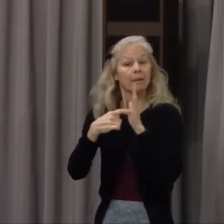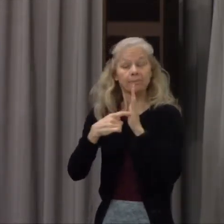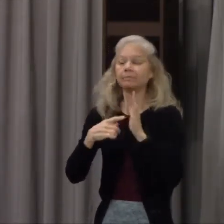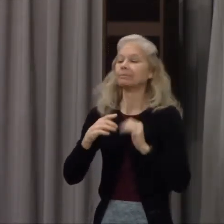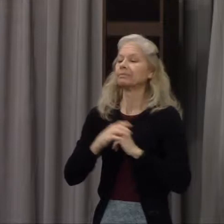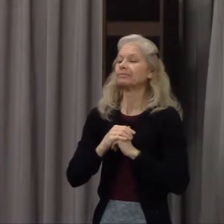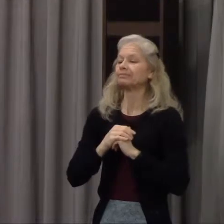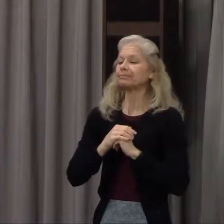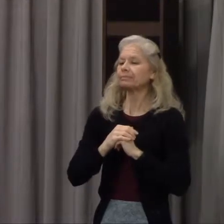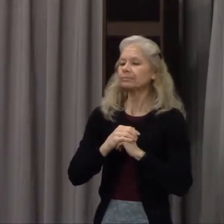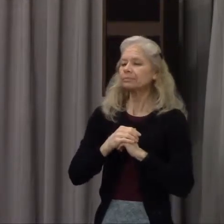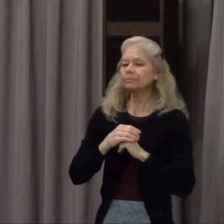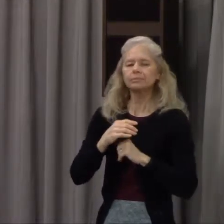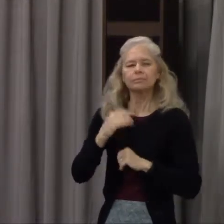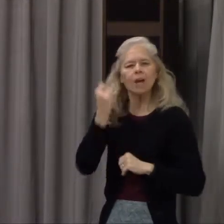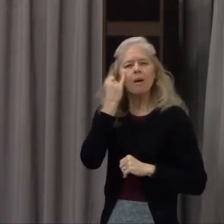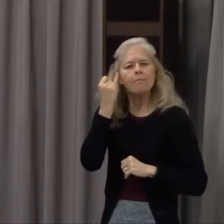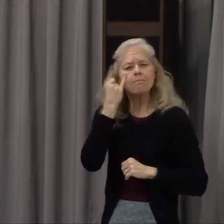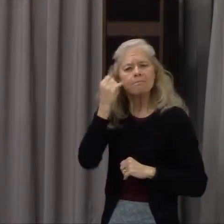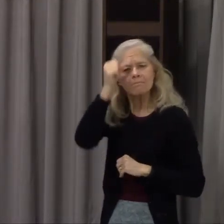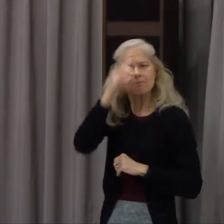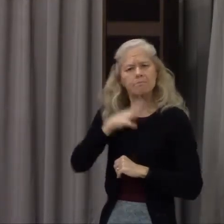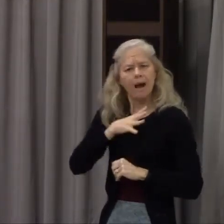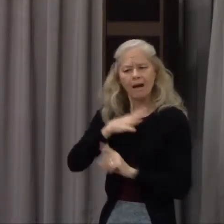straightway forgetteth what manner of man he was.